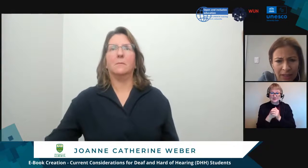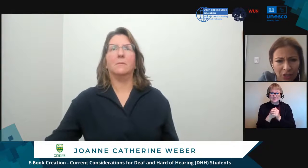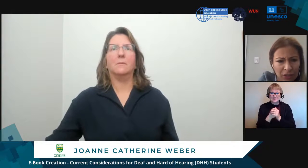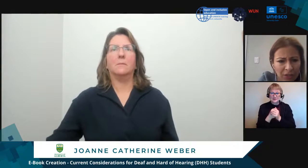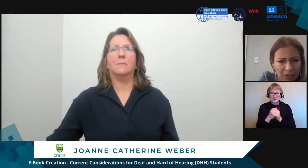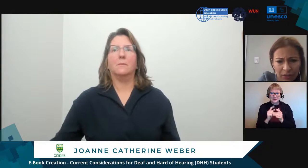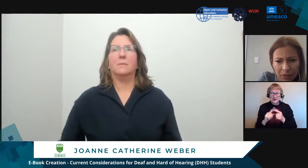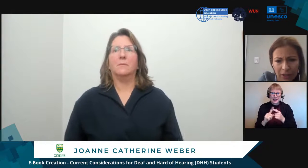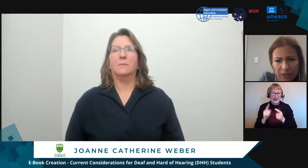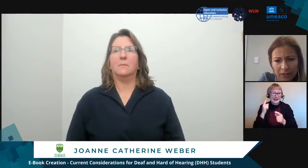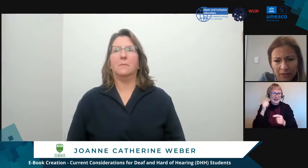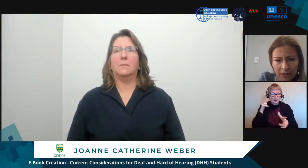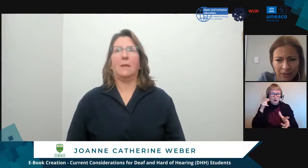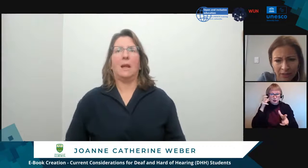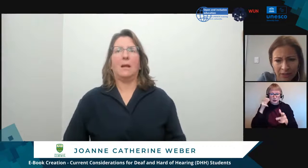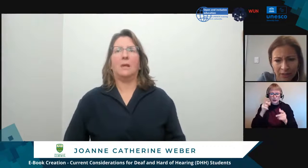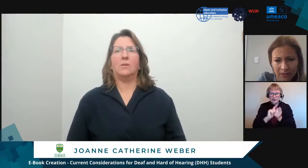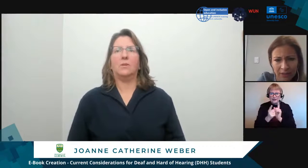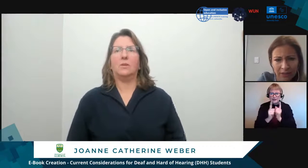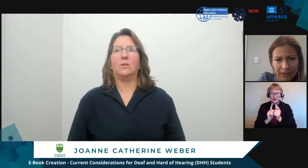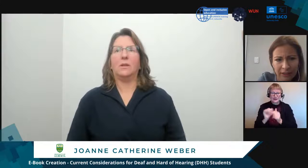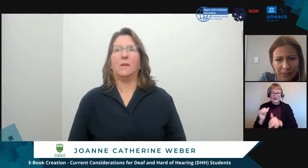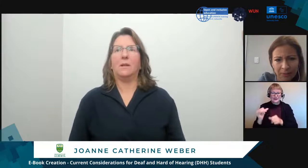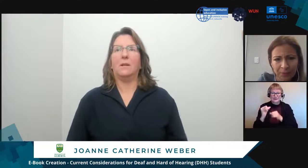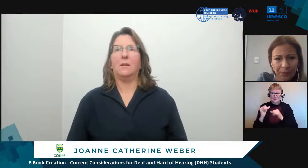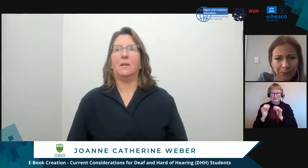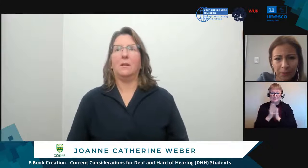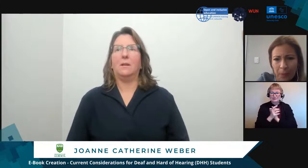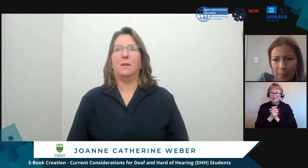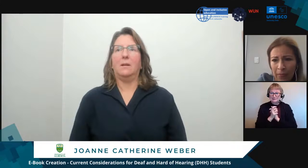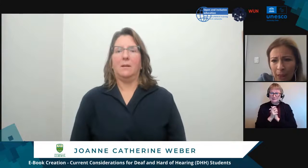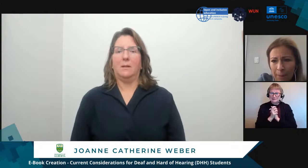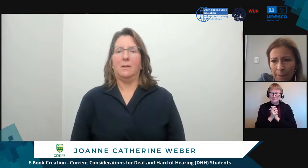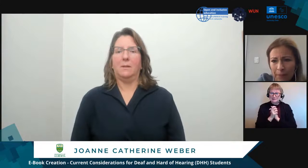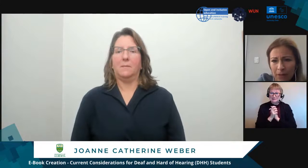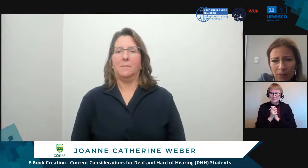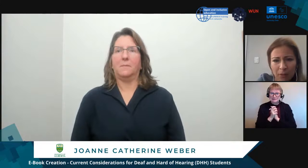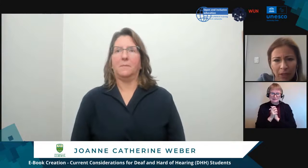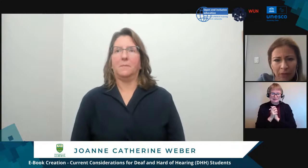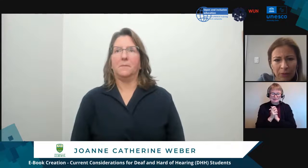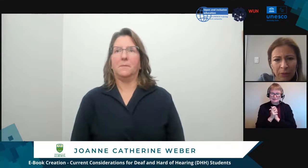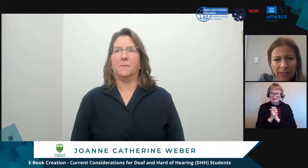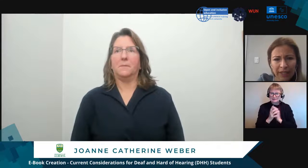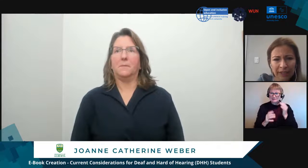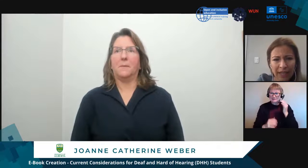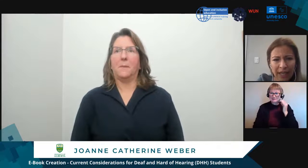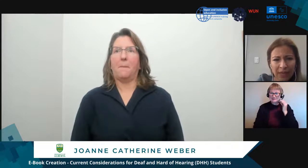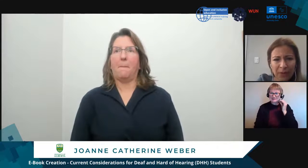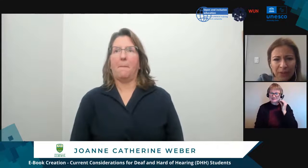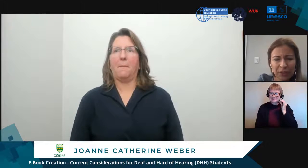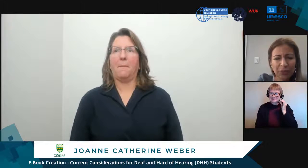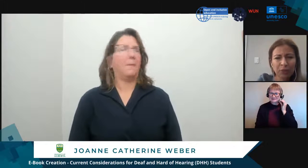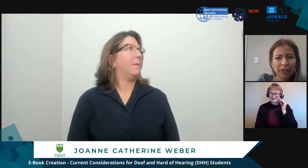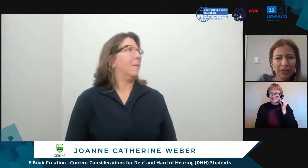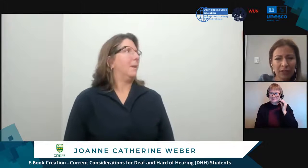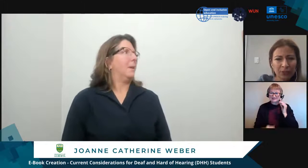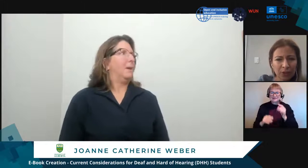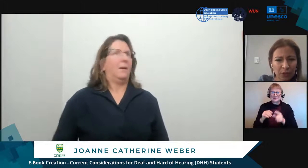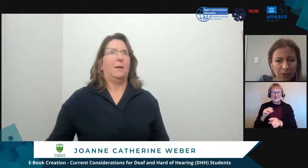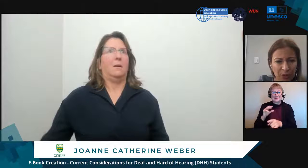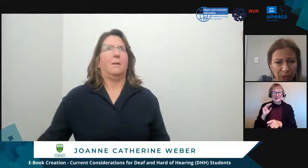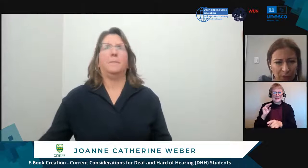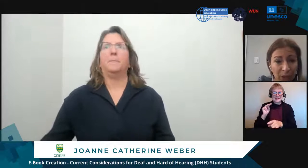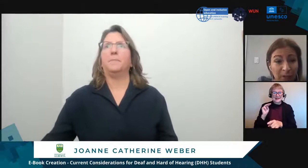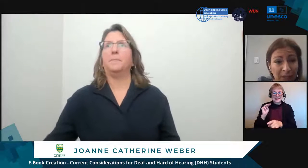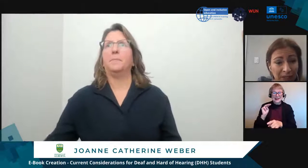the translation. I don't know why. And that's gonna, be the case for the duration of. But while we wait, I want to read